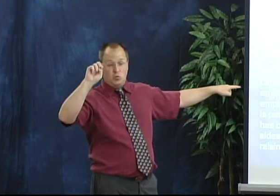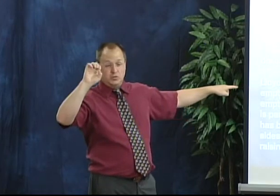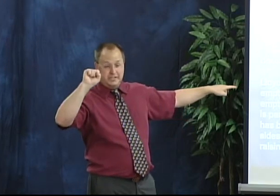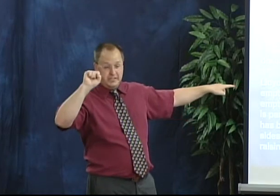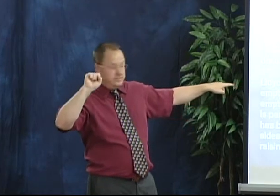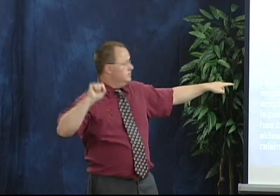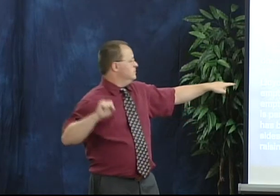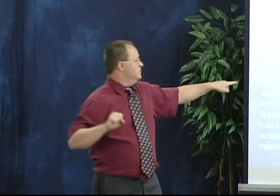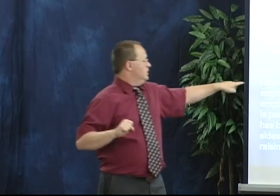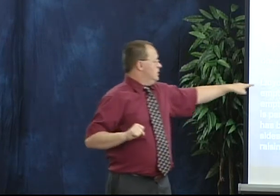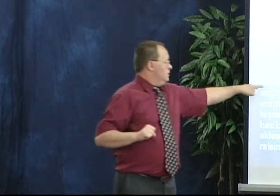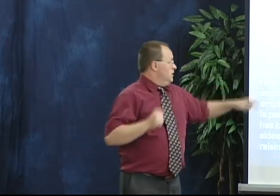Lloyd Jones